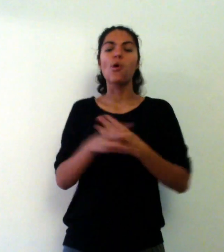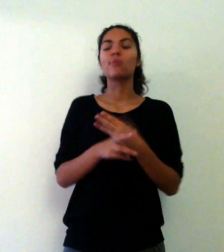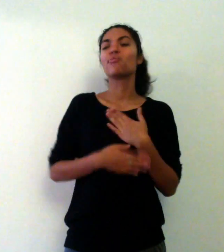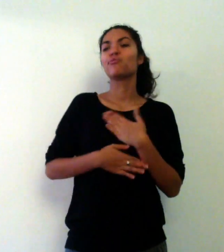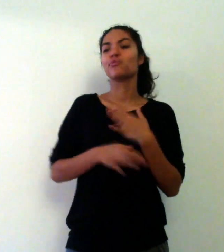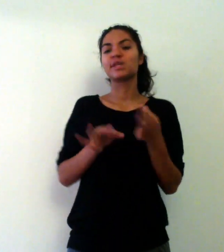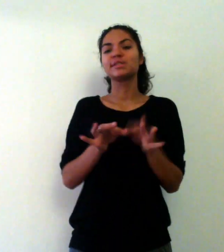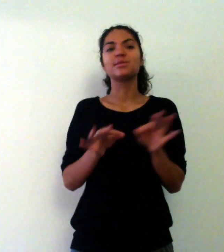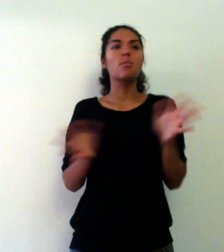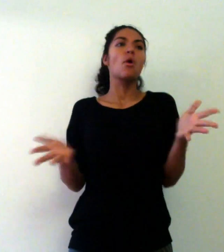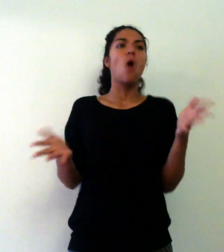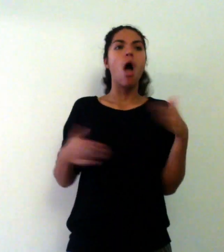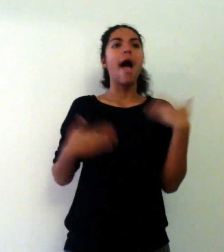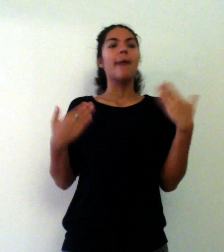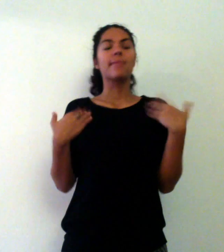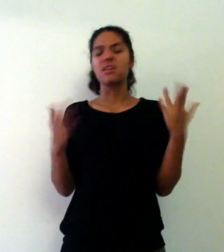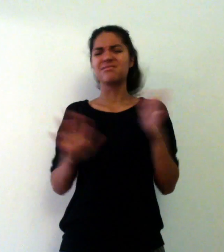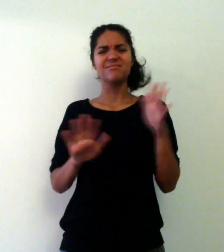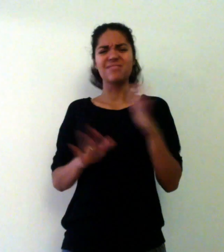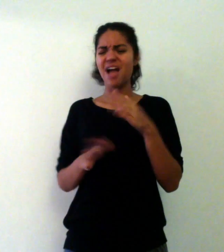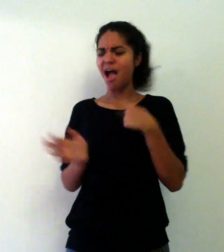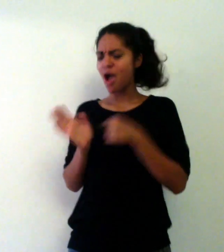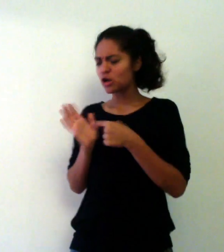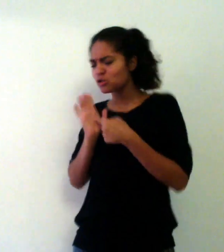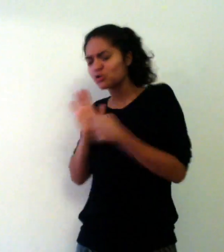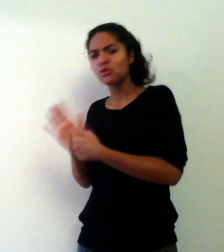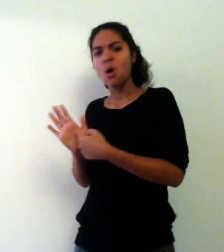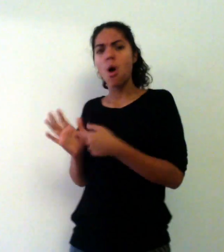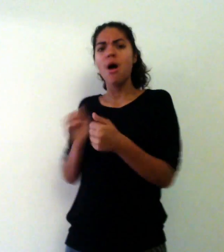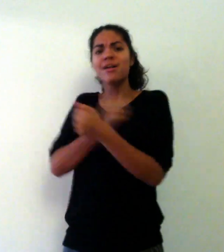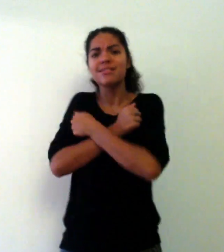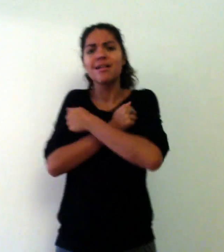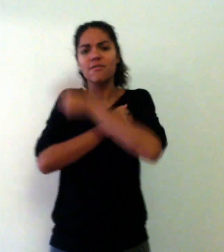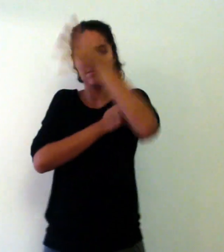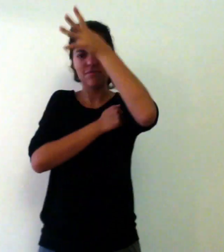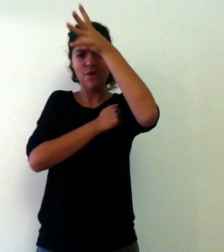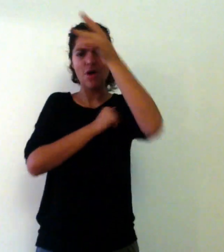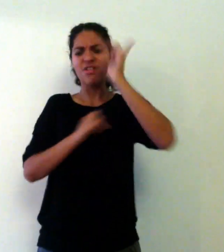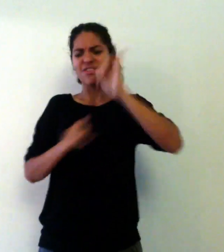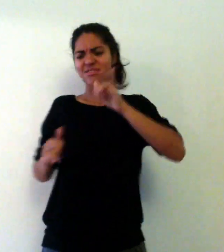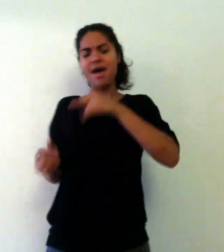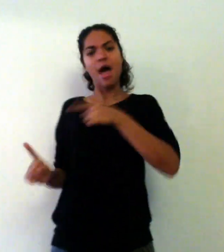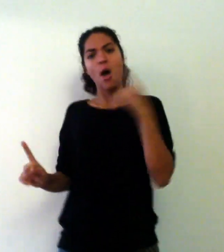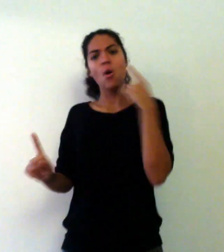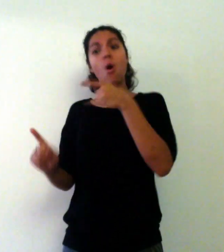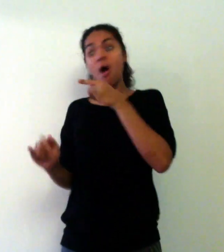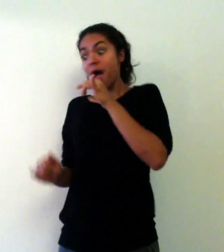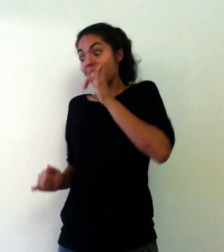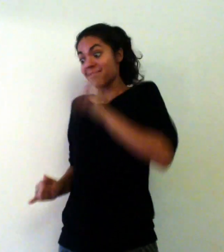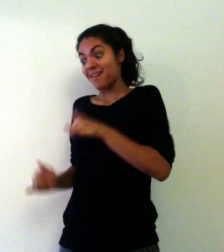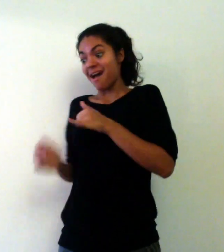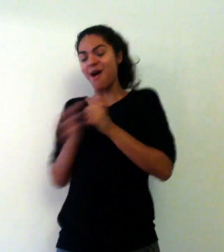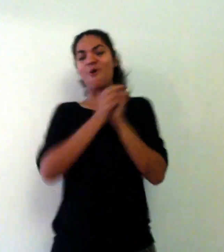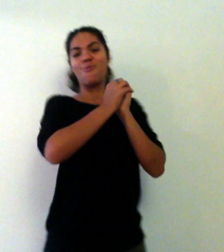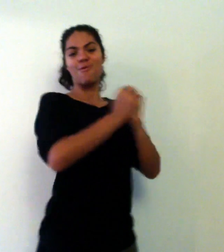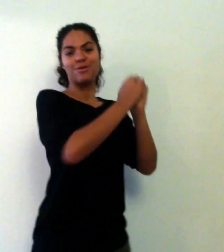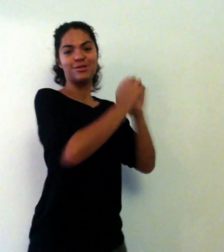life is all about. It binds together the fragmented areas. Secondly, it bestows dignity to every